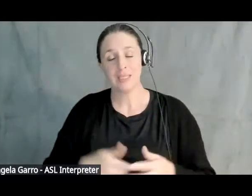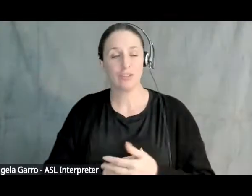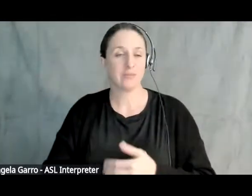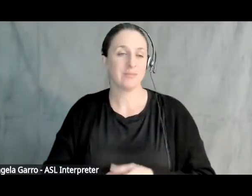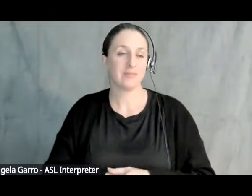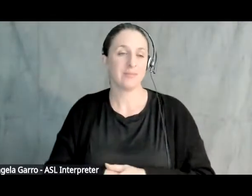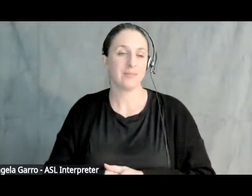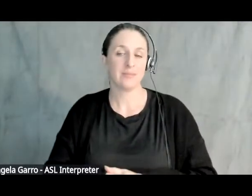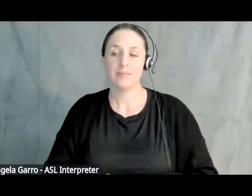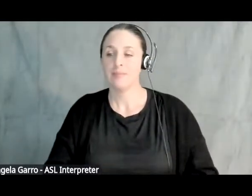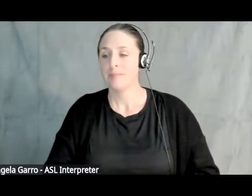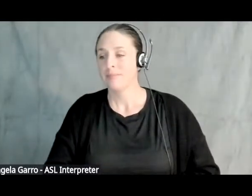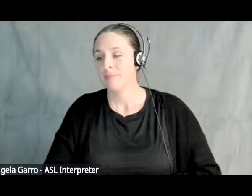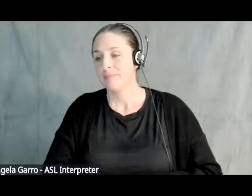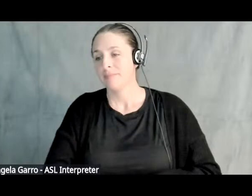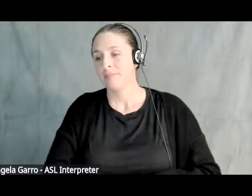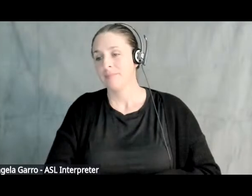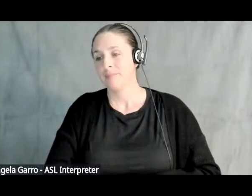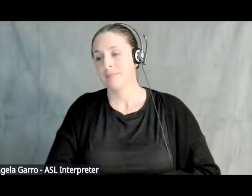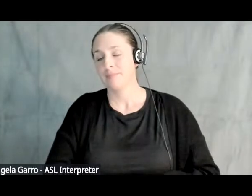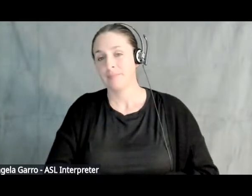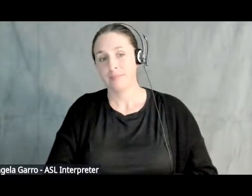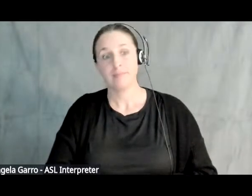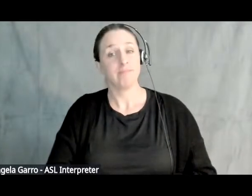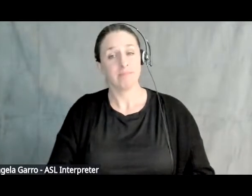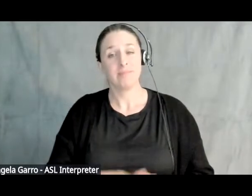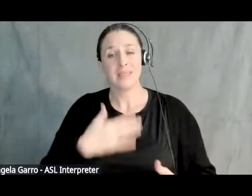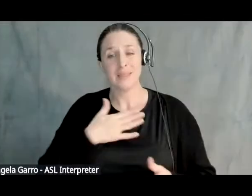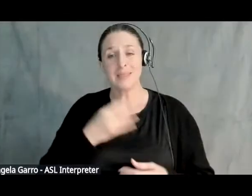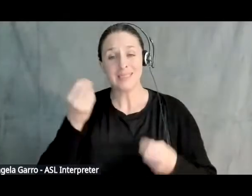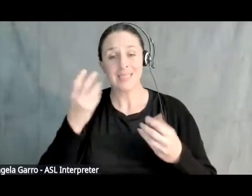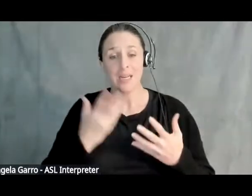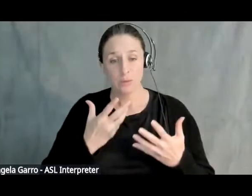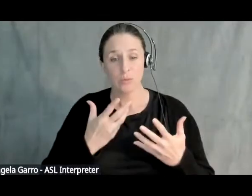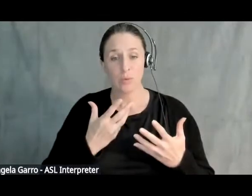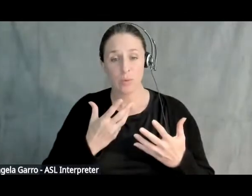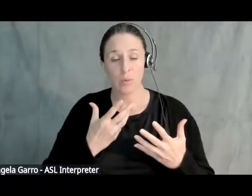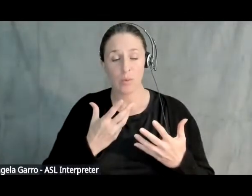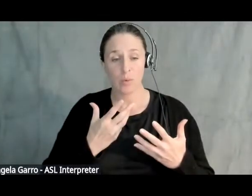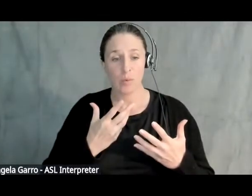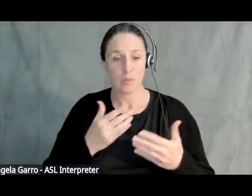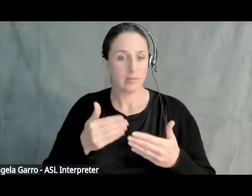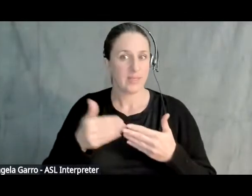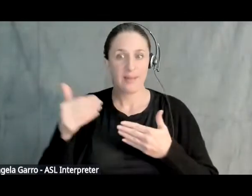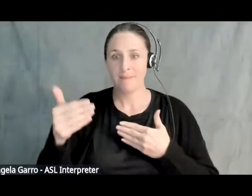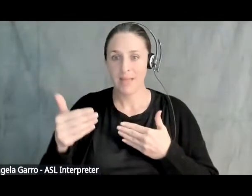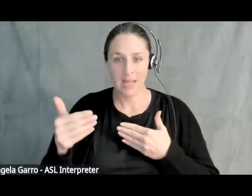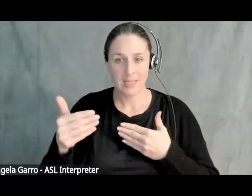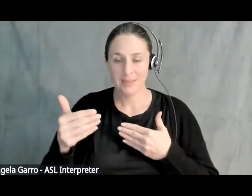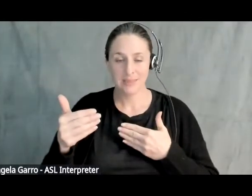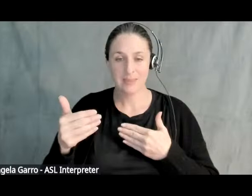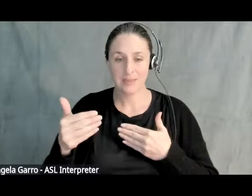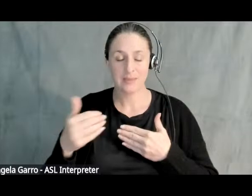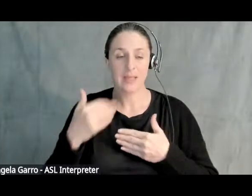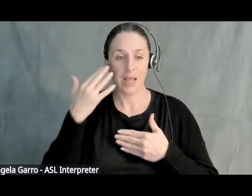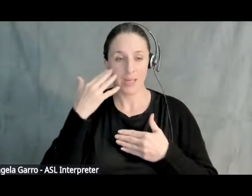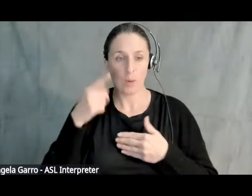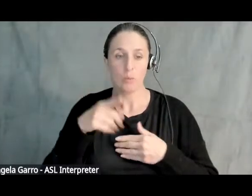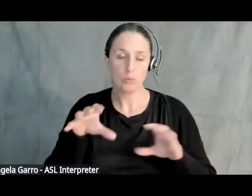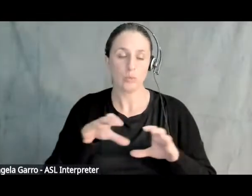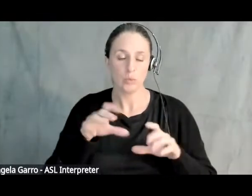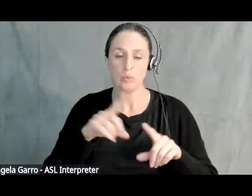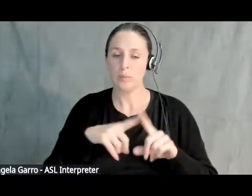Mhm. Yeah, please let us know, in advance with, I know you do, but